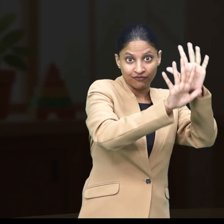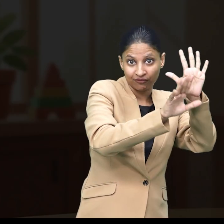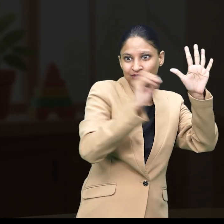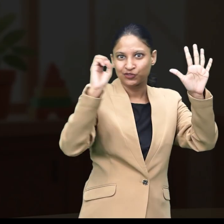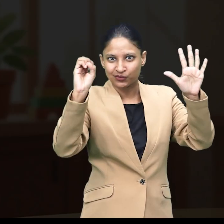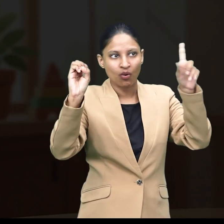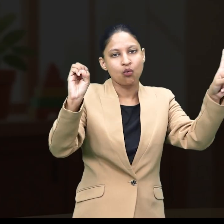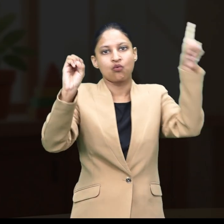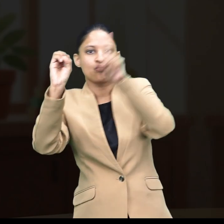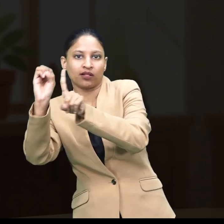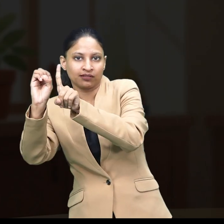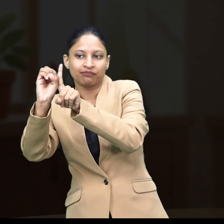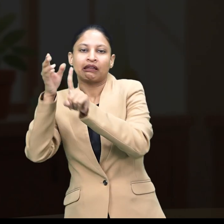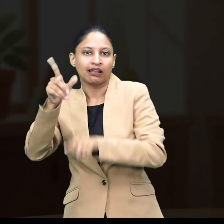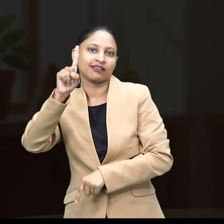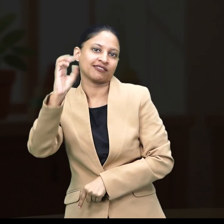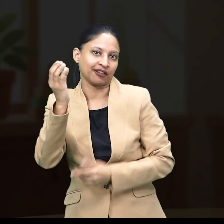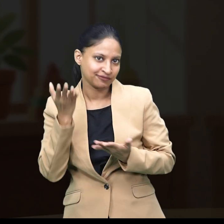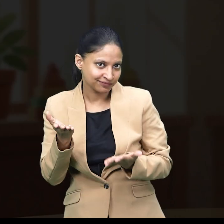Tens become 10.